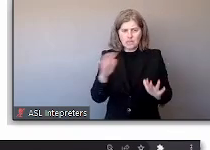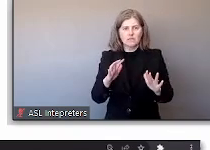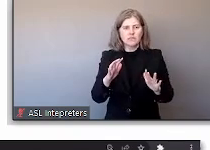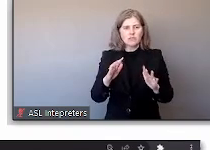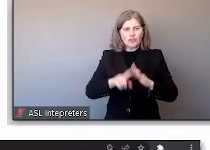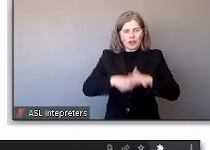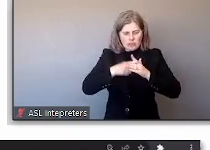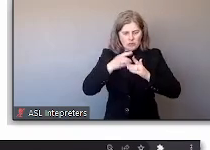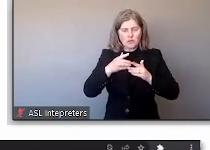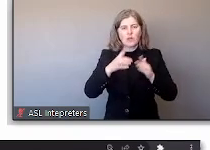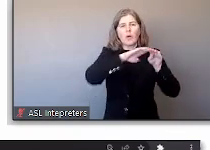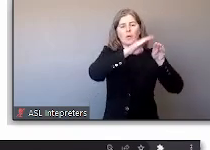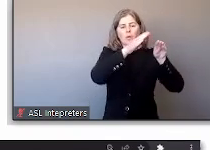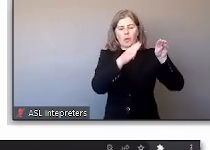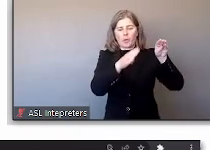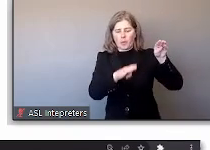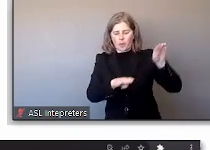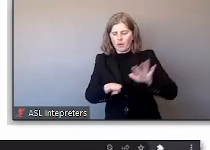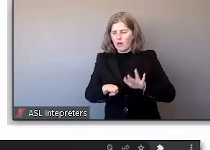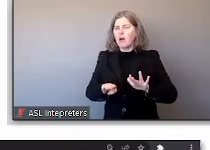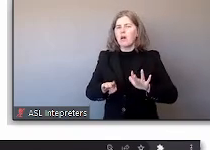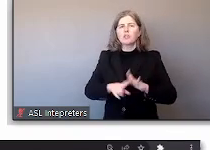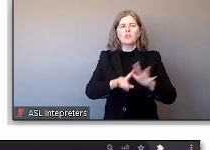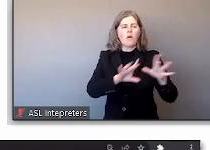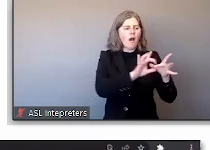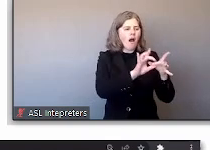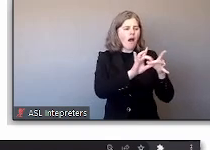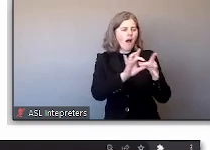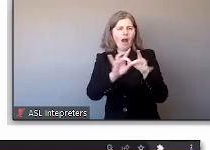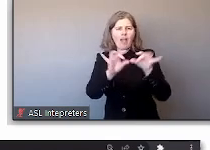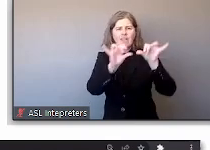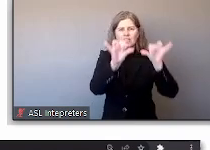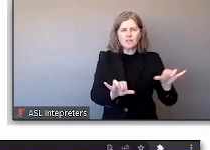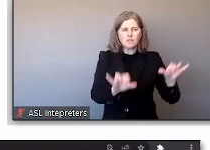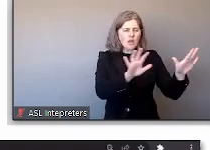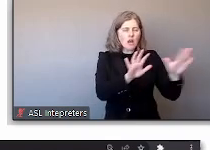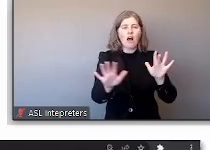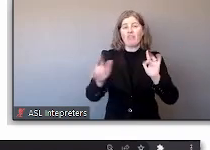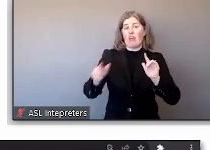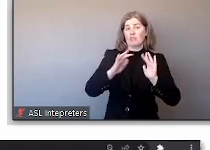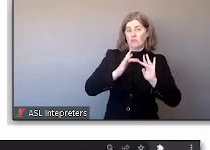lull, connecting all of our information systems. So these websites will